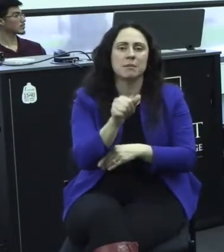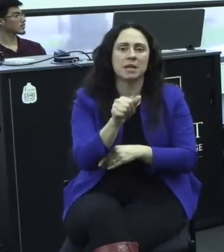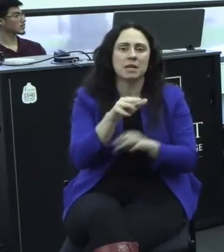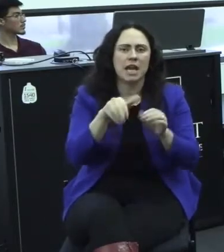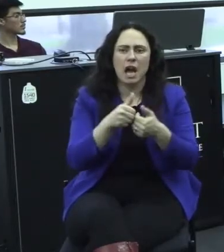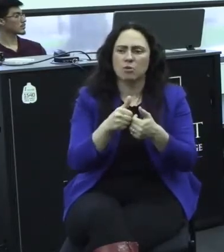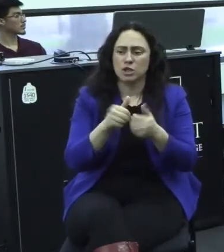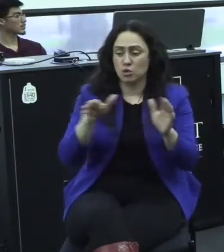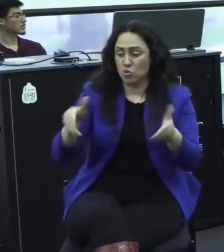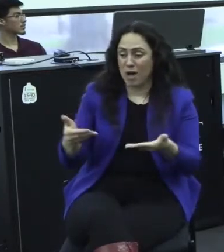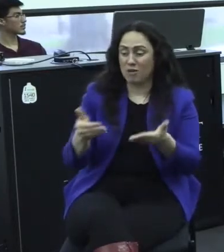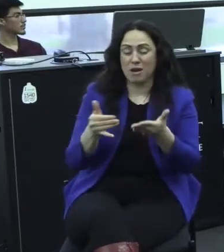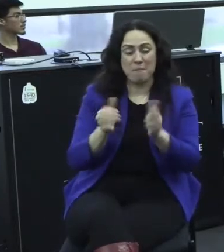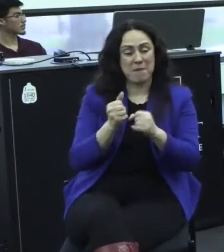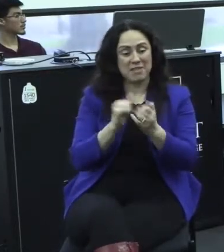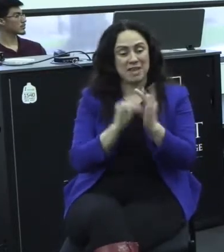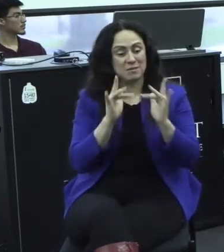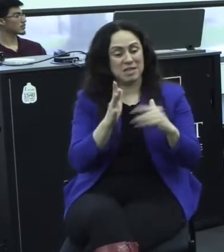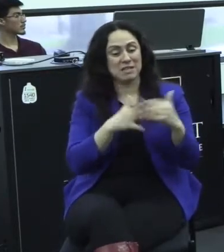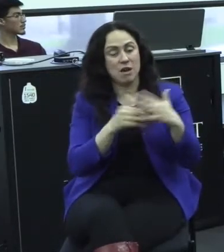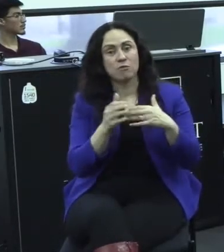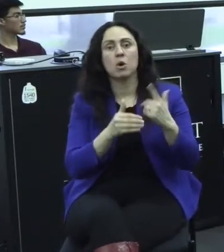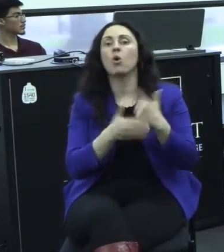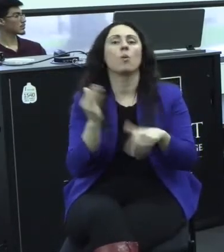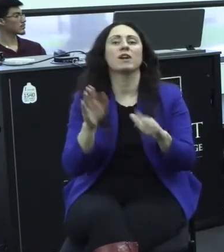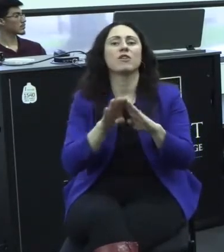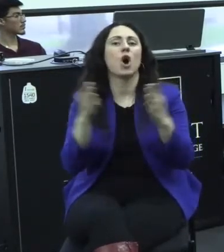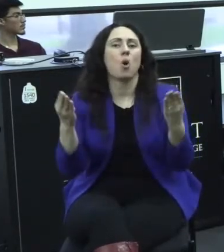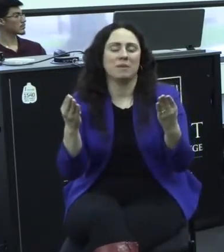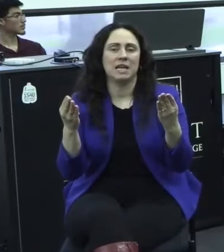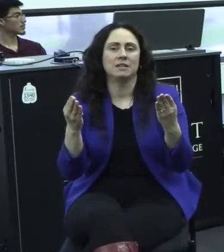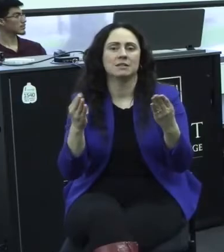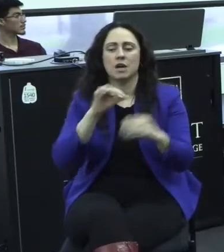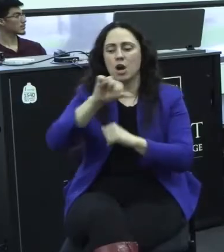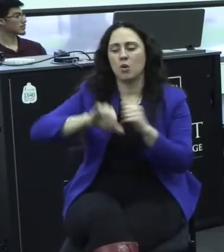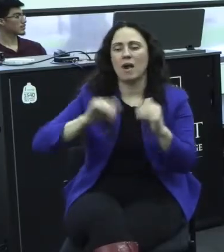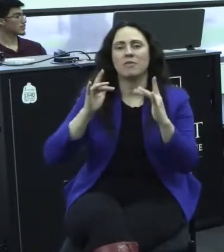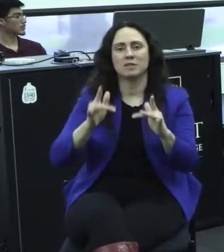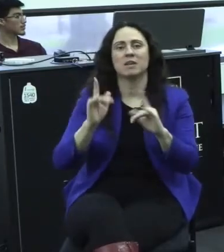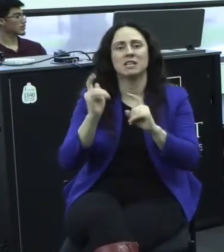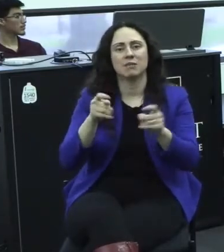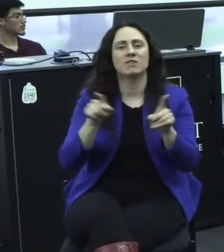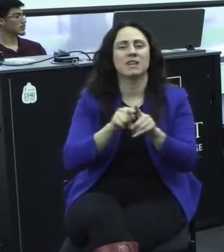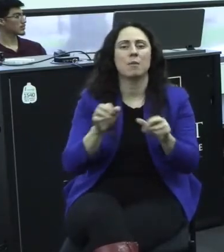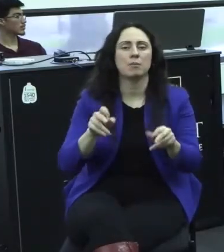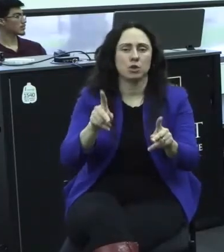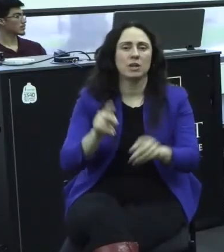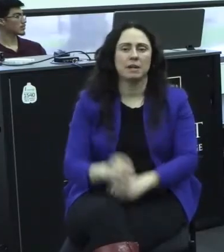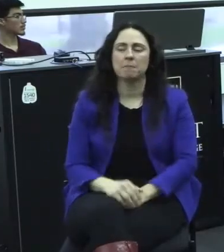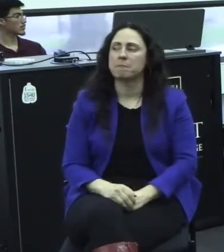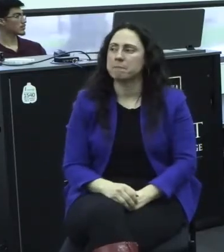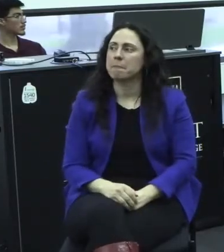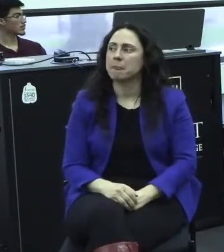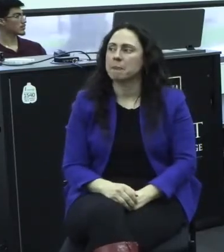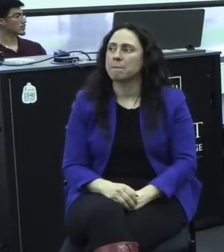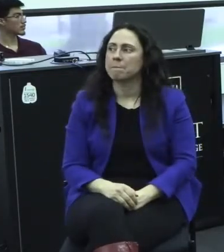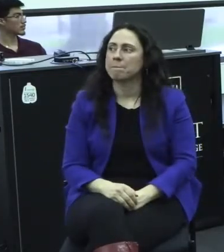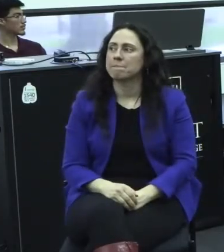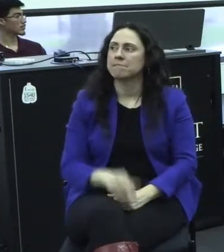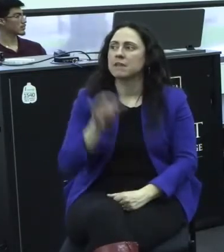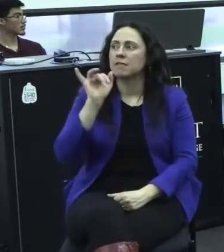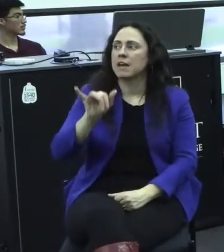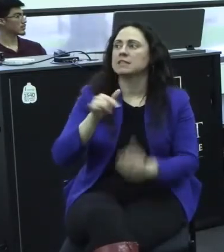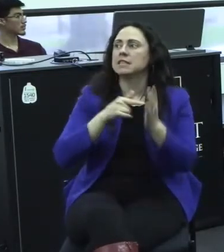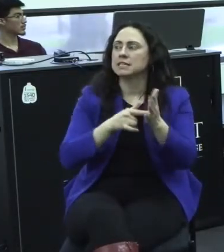do you walk on the space and what's the openings around the space to give you the same opportunity? Right, and this is just